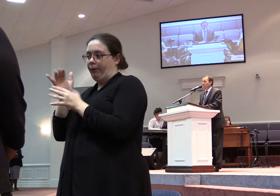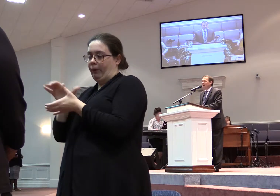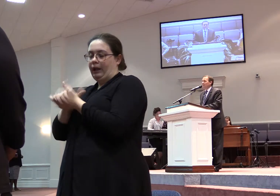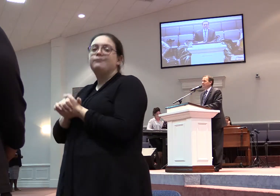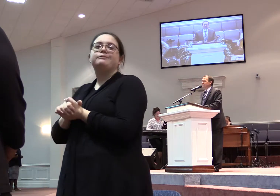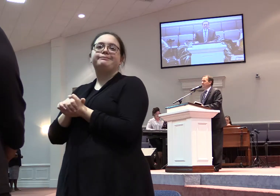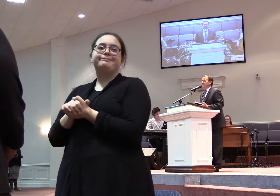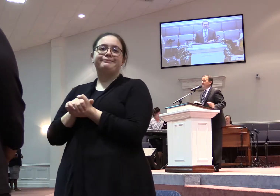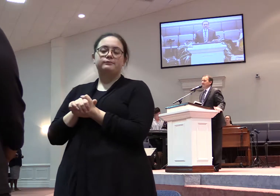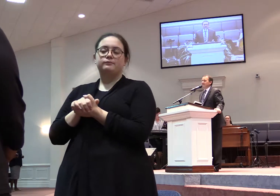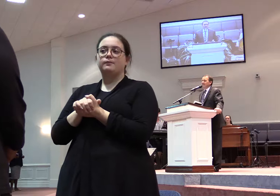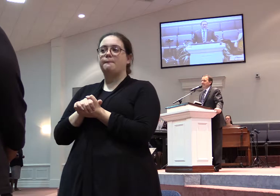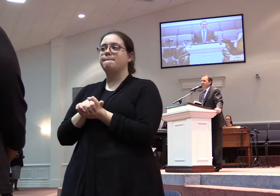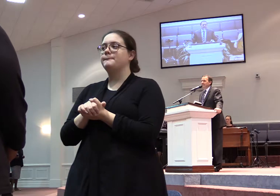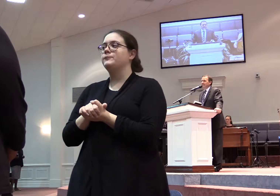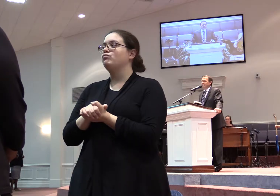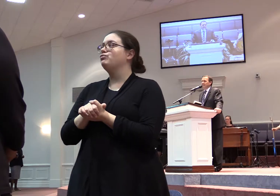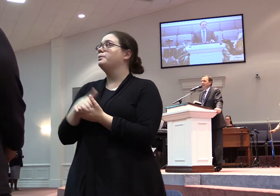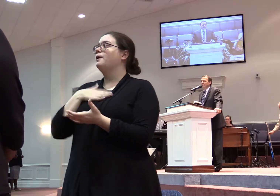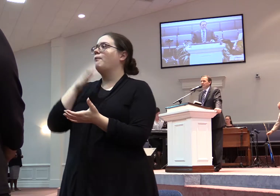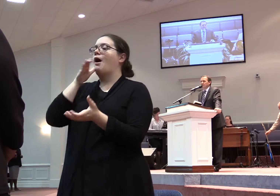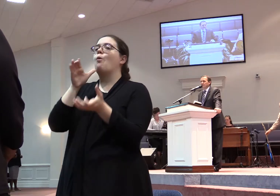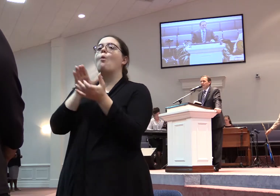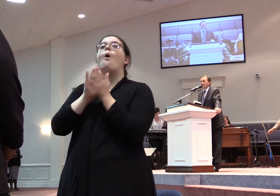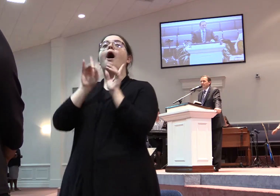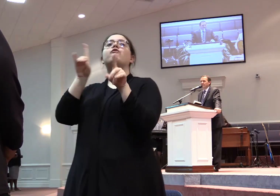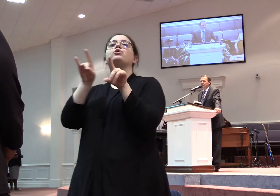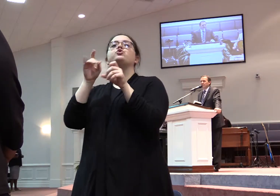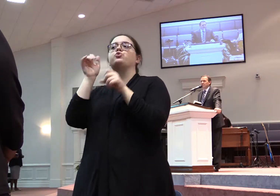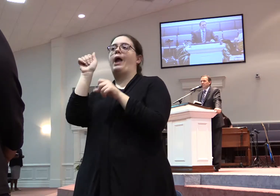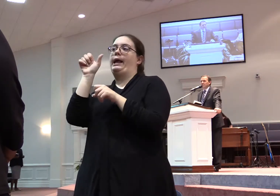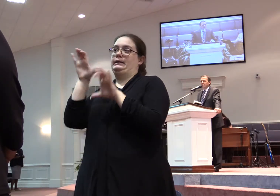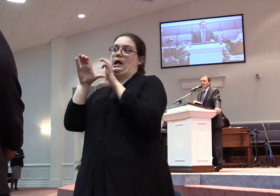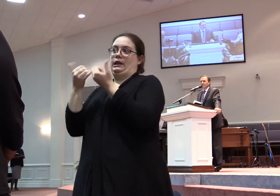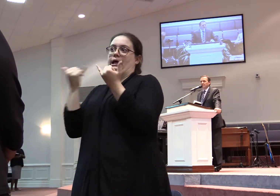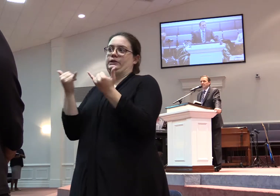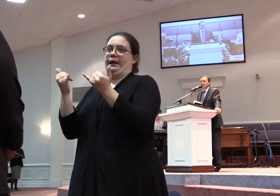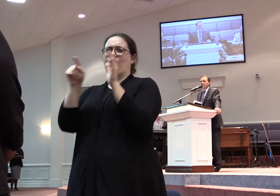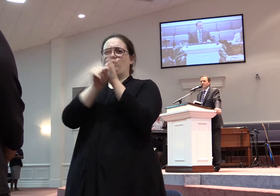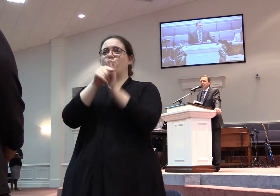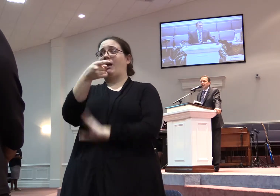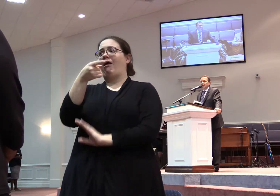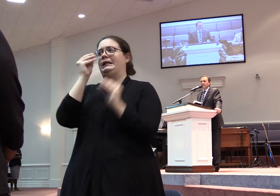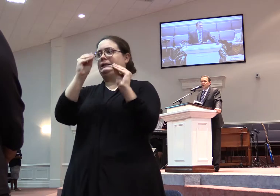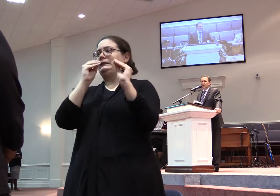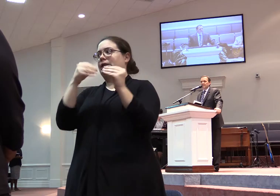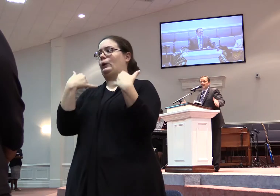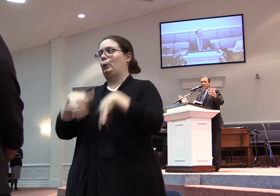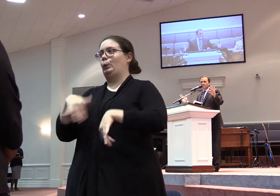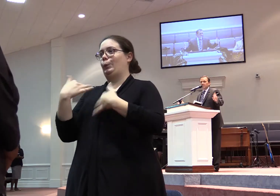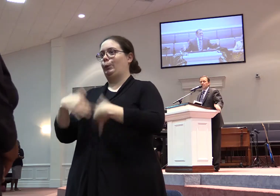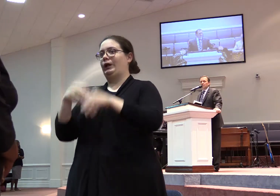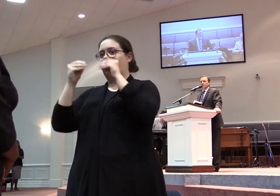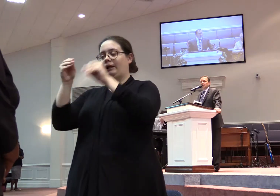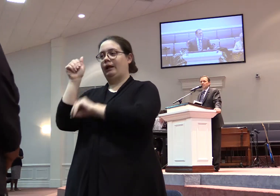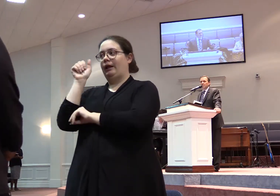And my wife got to stick her head in the sign language class today, and Brother Tuselli is teaching sign